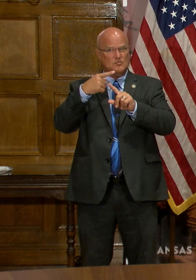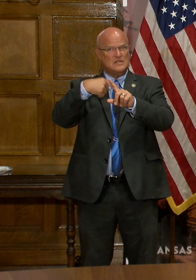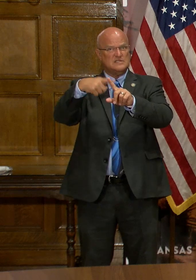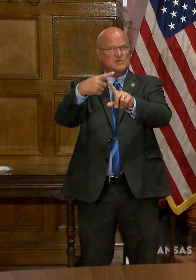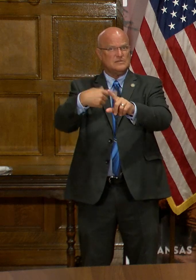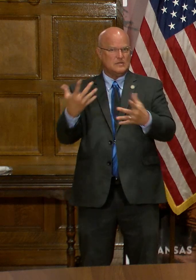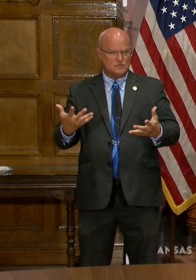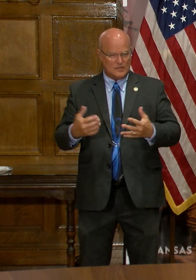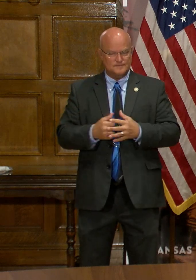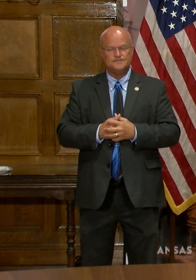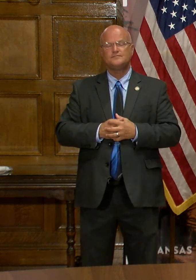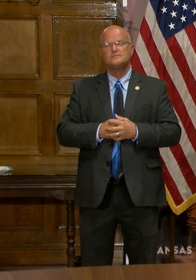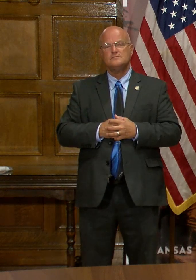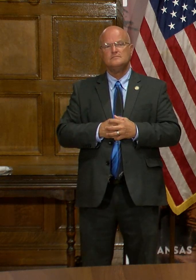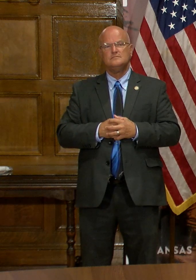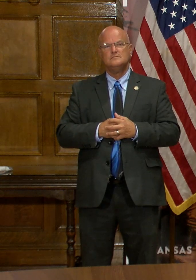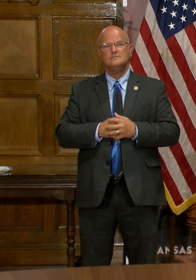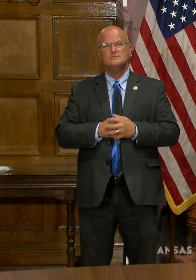months?